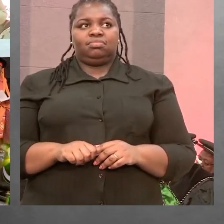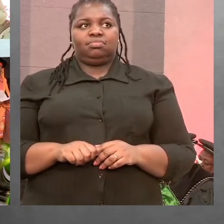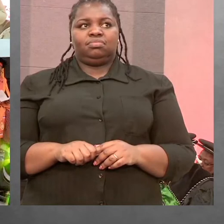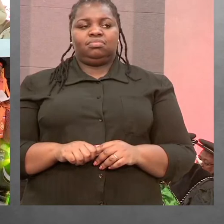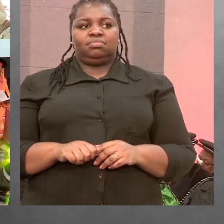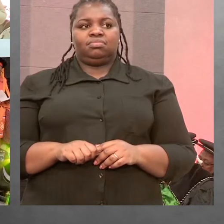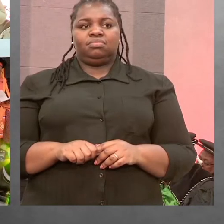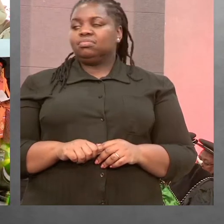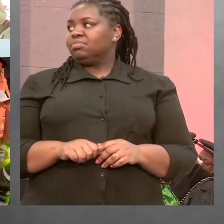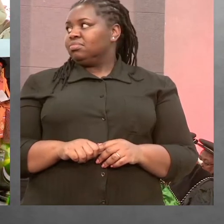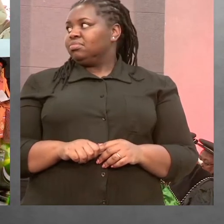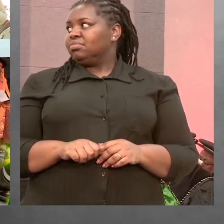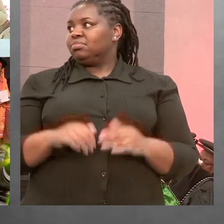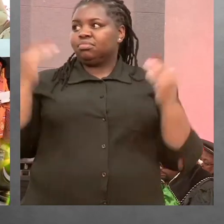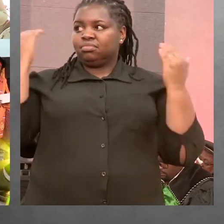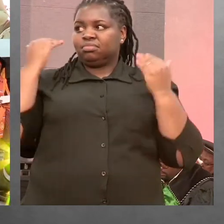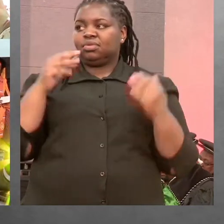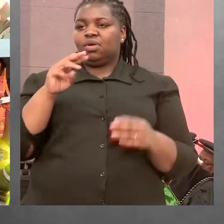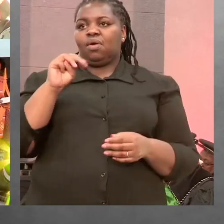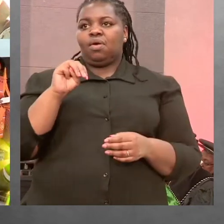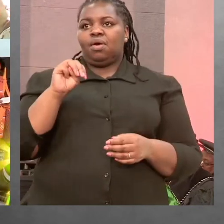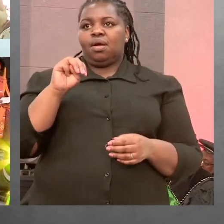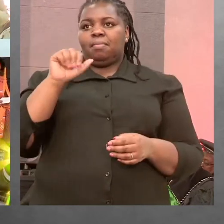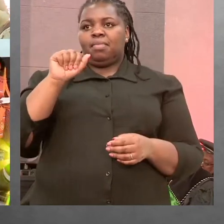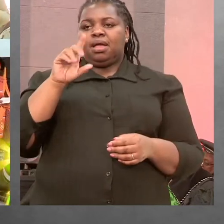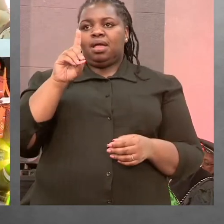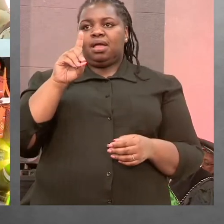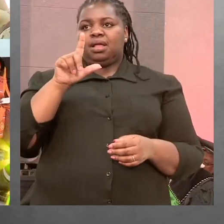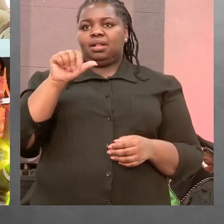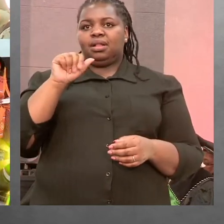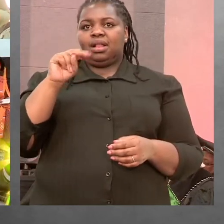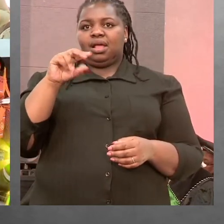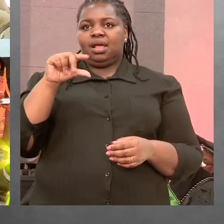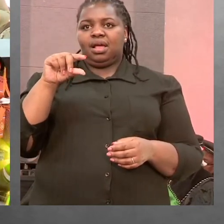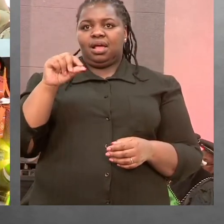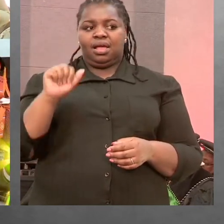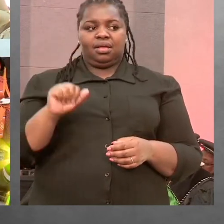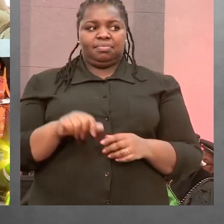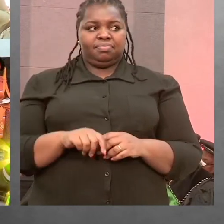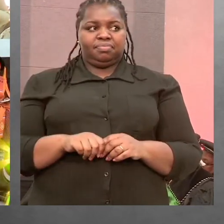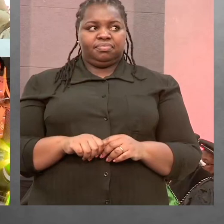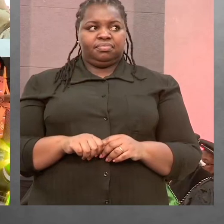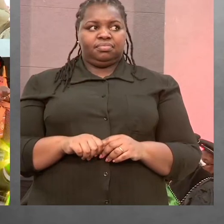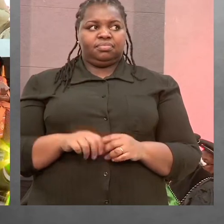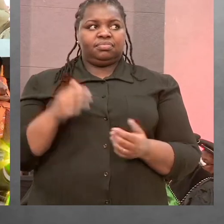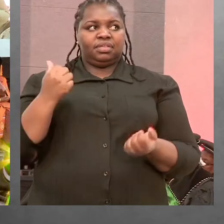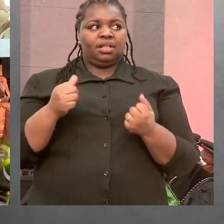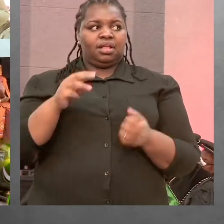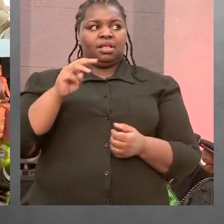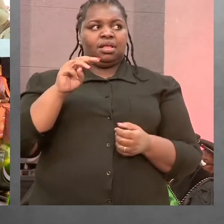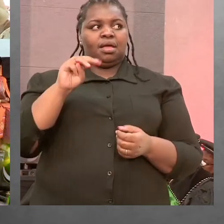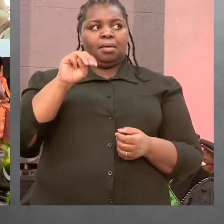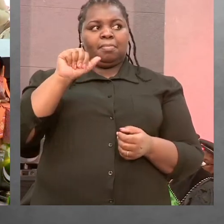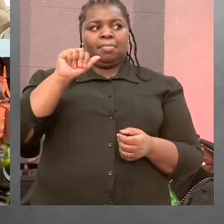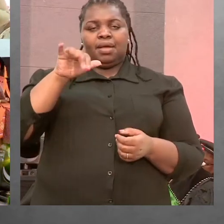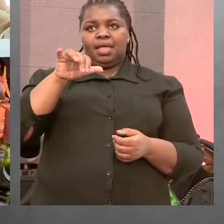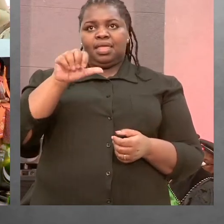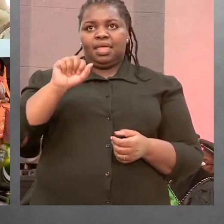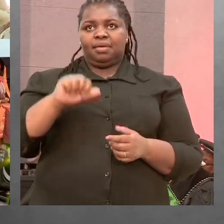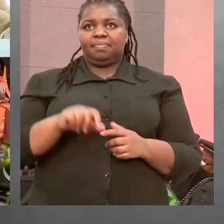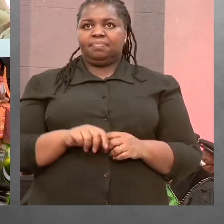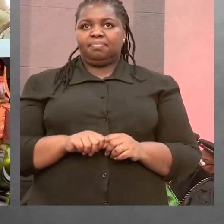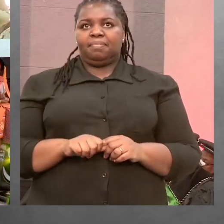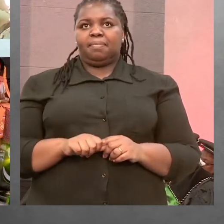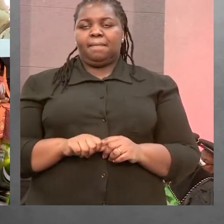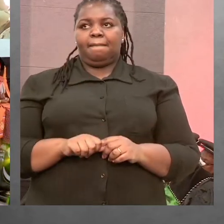Judge Mbuyisile Madlanga of the Constitutional Court, Judge Mandisa Maya of the